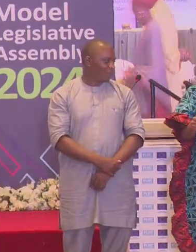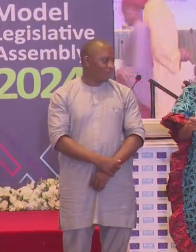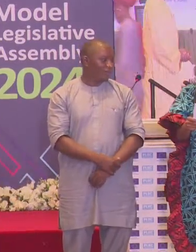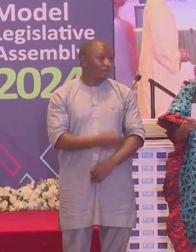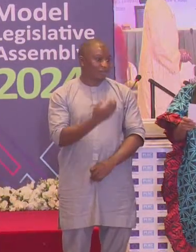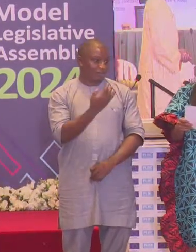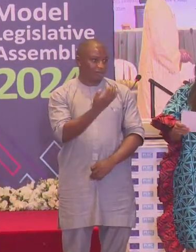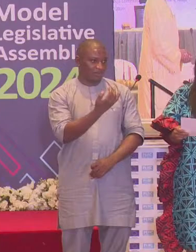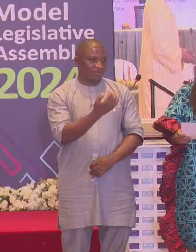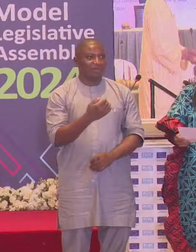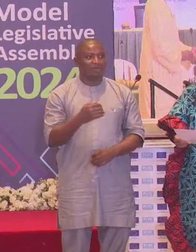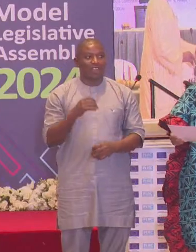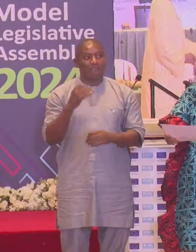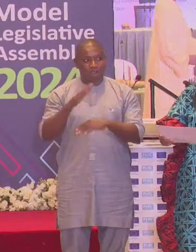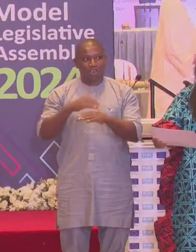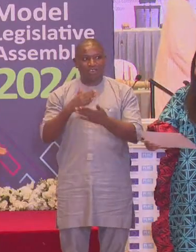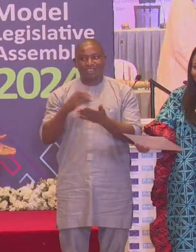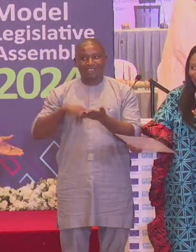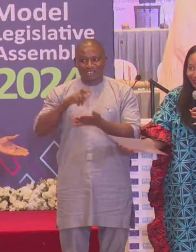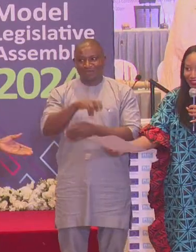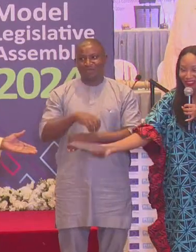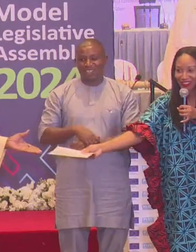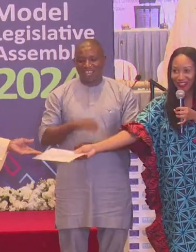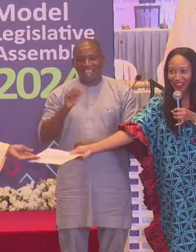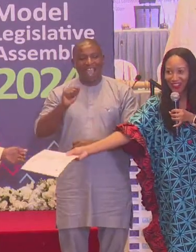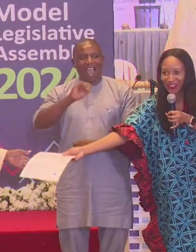Ajay Emmanuel Luashegun.